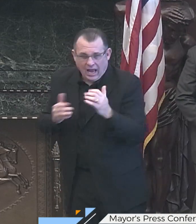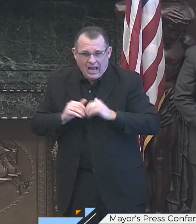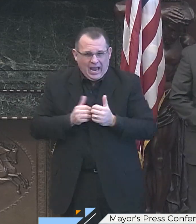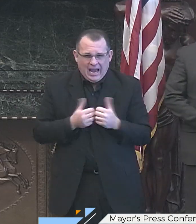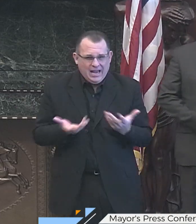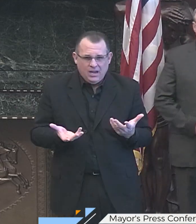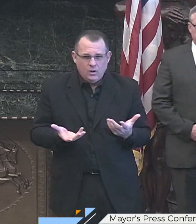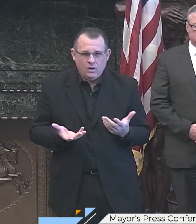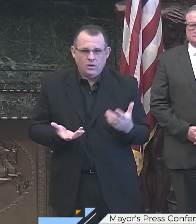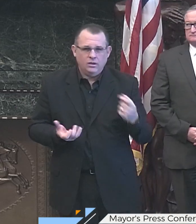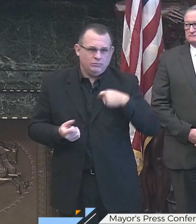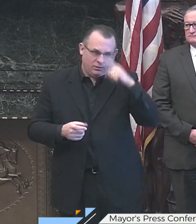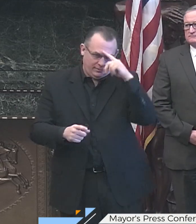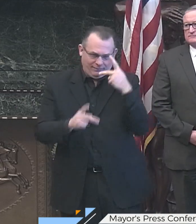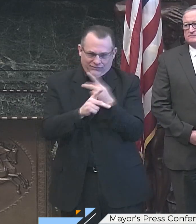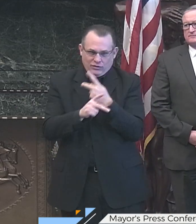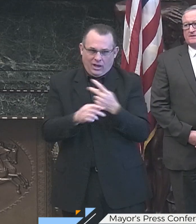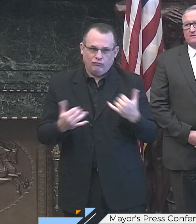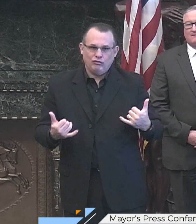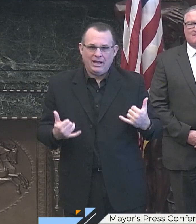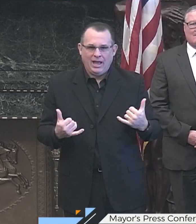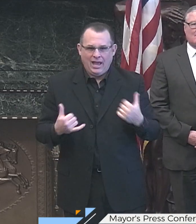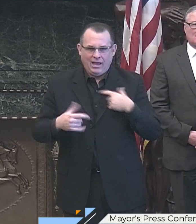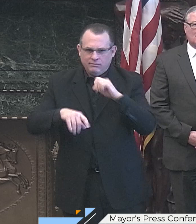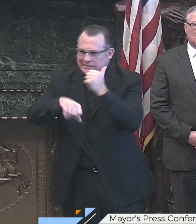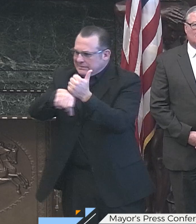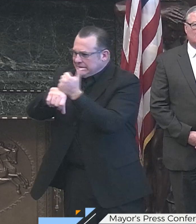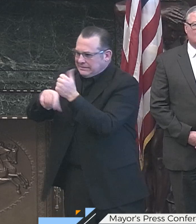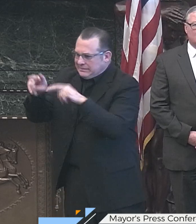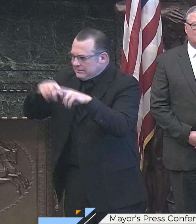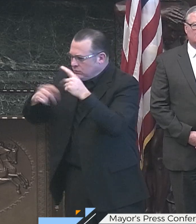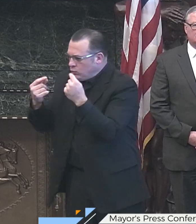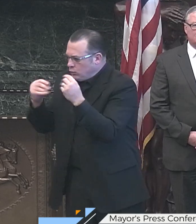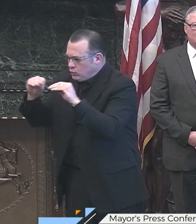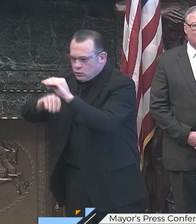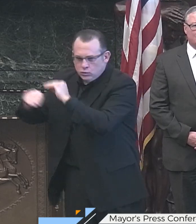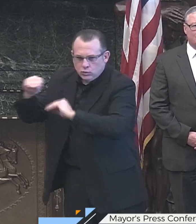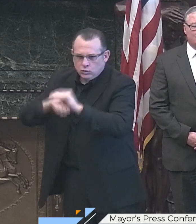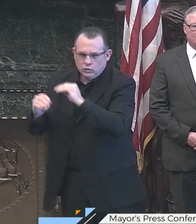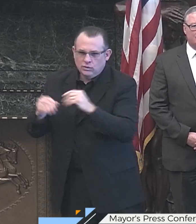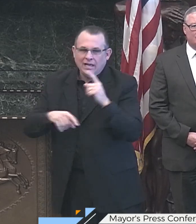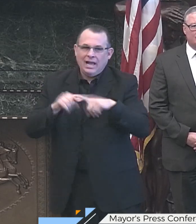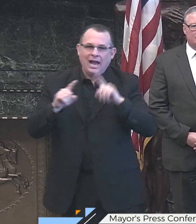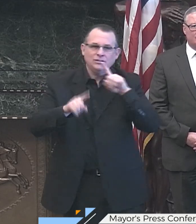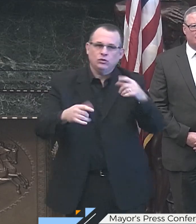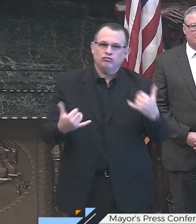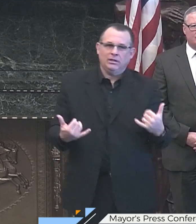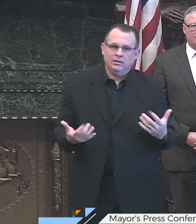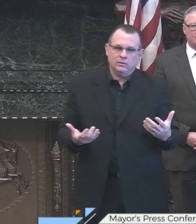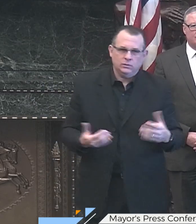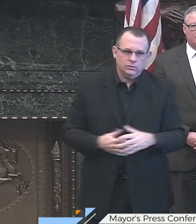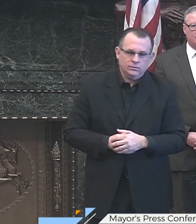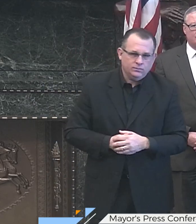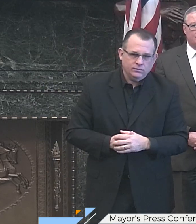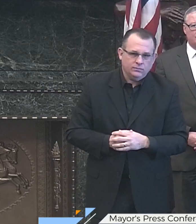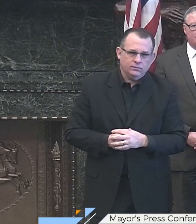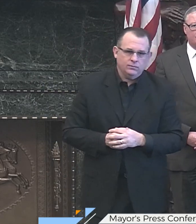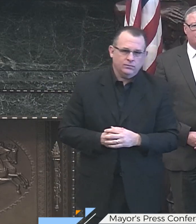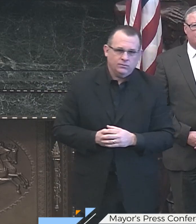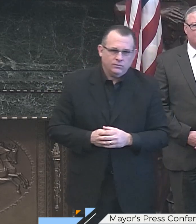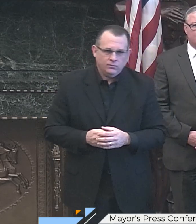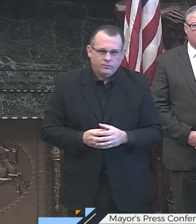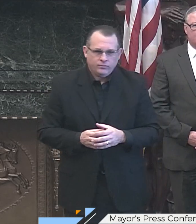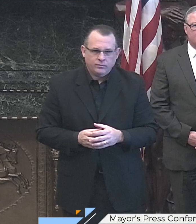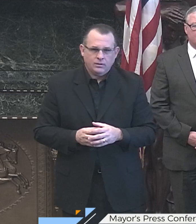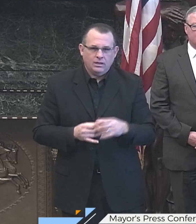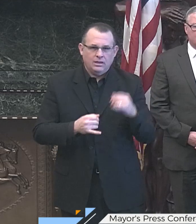all of the layout of the site, and we just can't get into that level of detail at this point. Got you. My last question